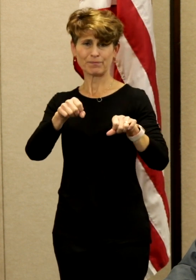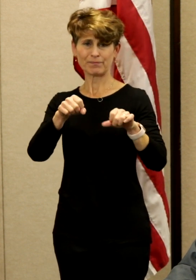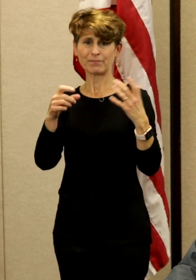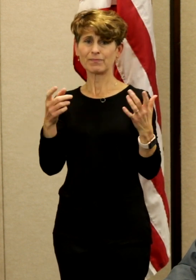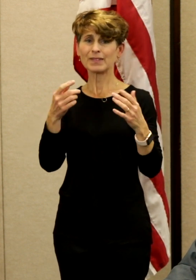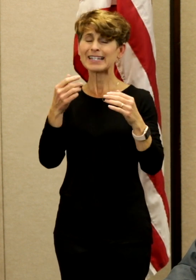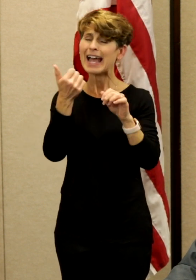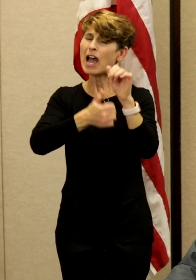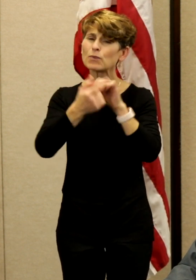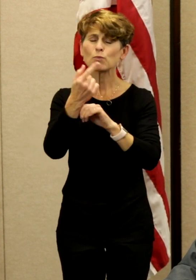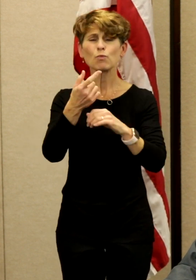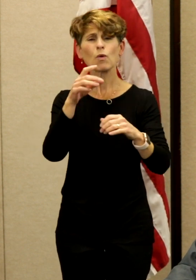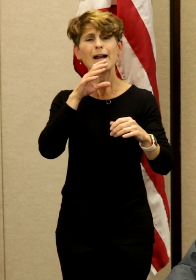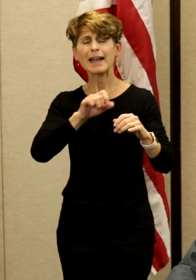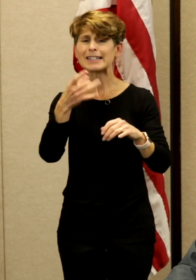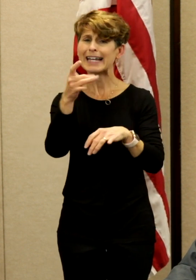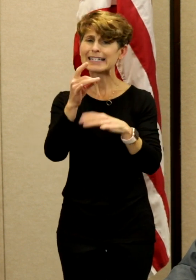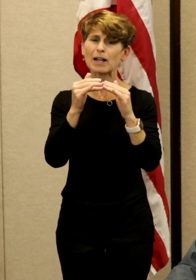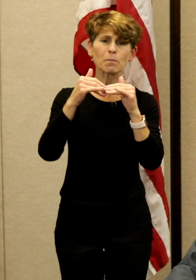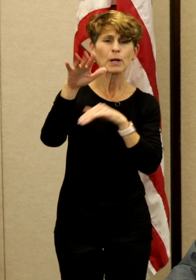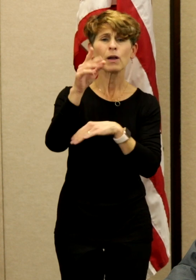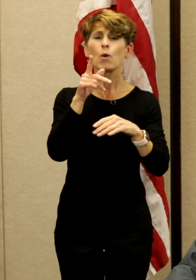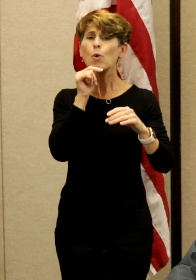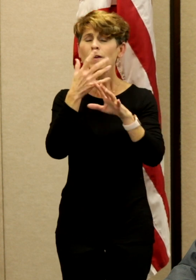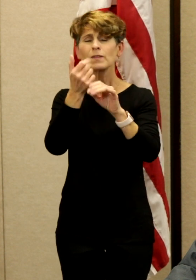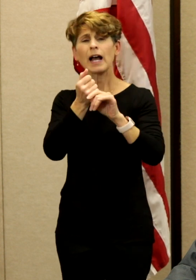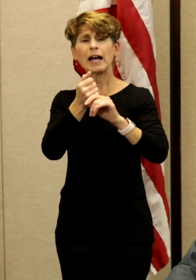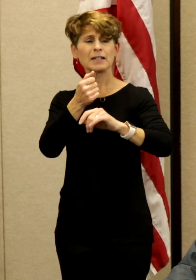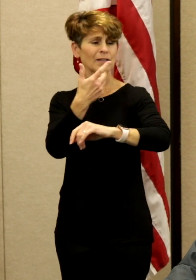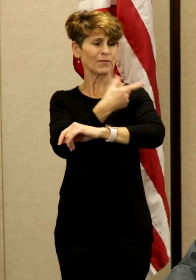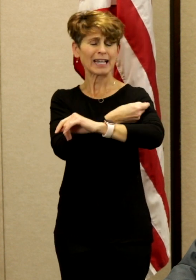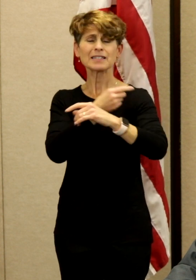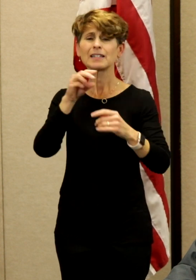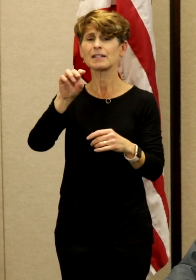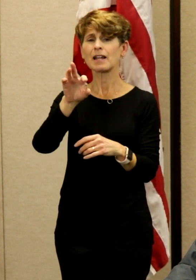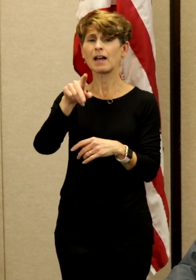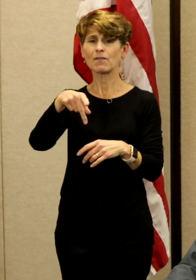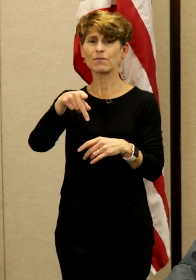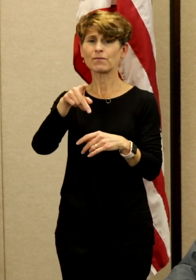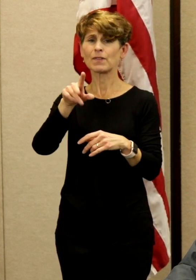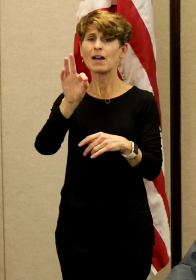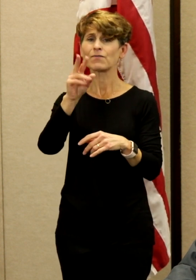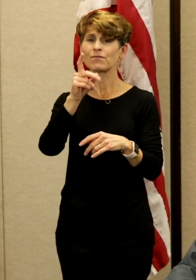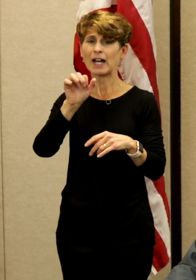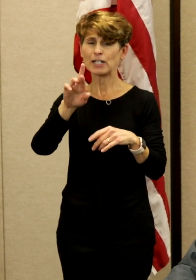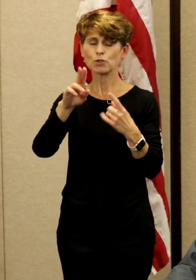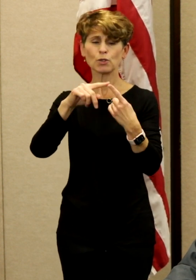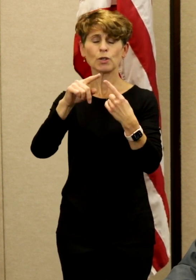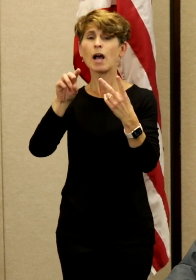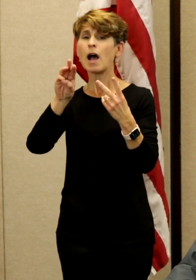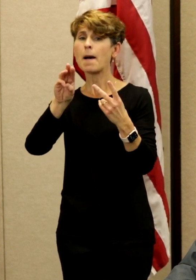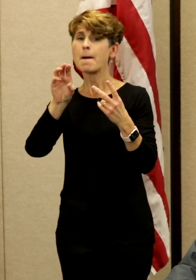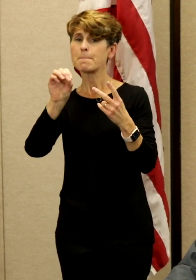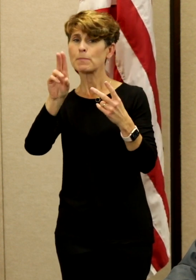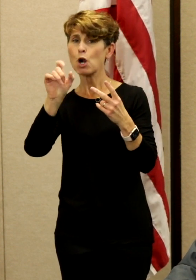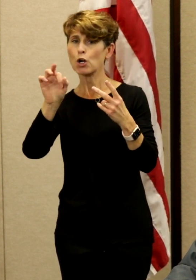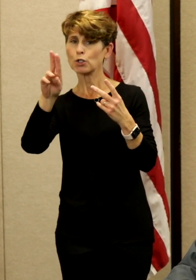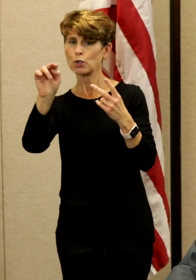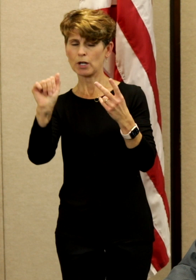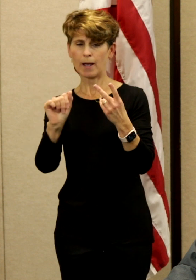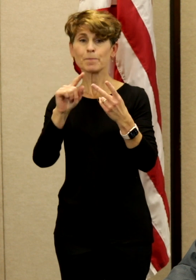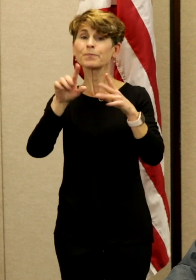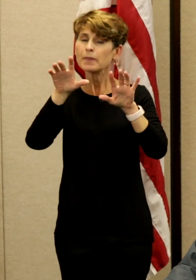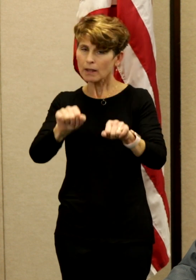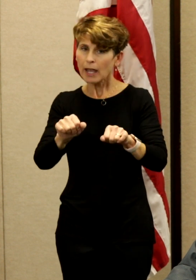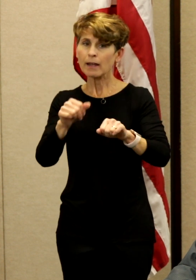aged 18 years and older who received the Pfizer or Moderna vaccines is eligible to get a booster shot 6 months